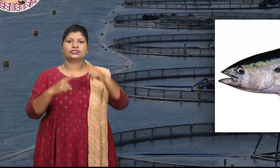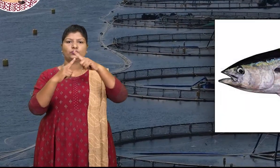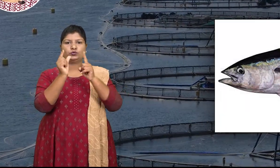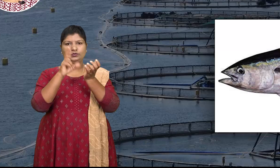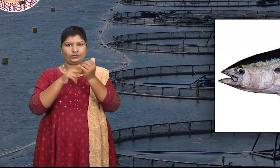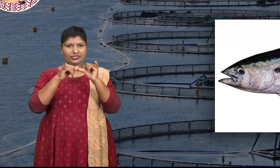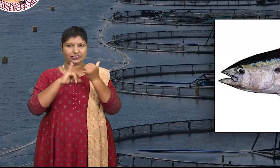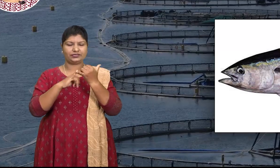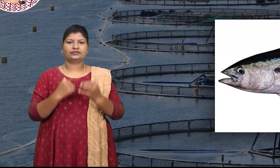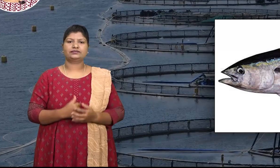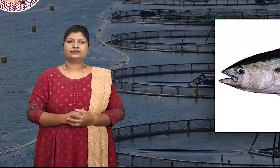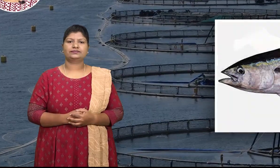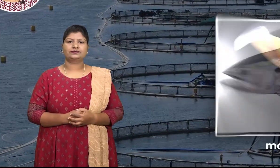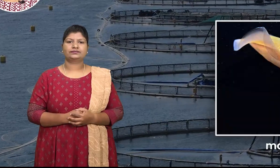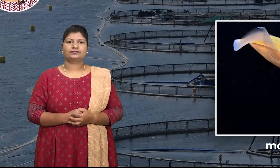tunas,